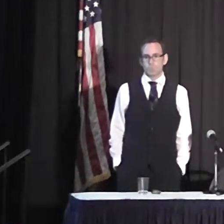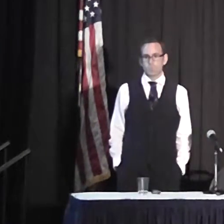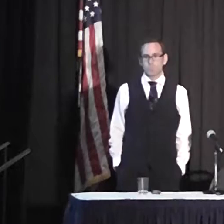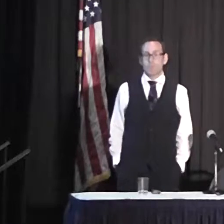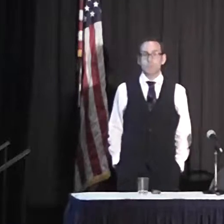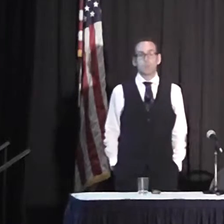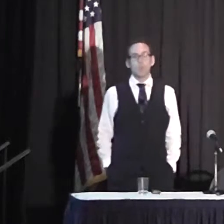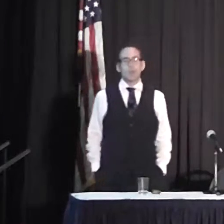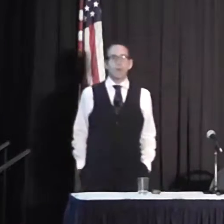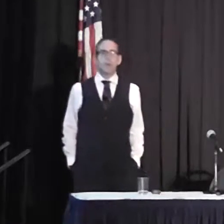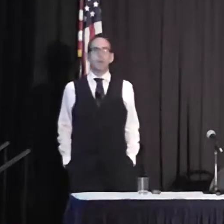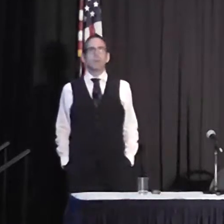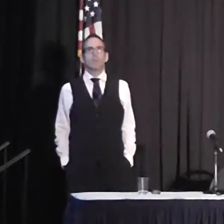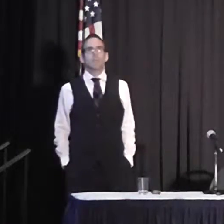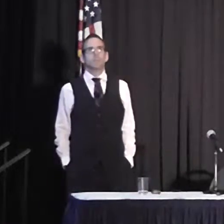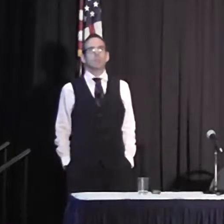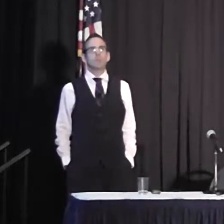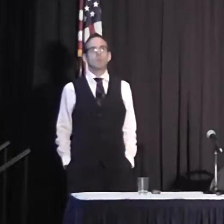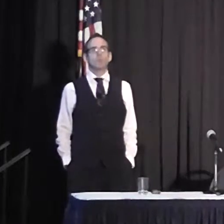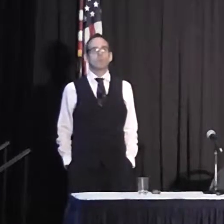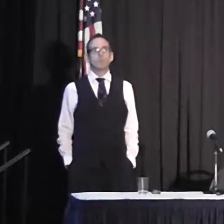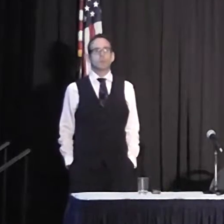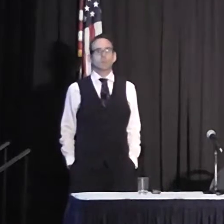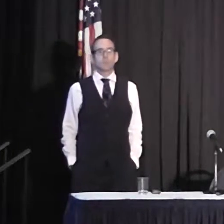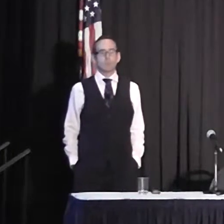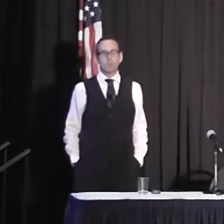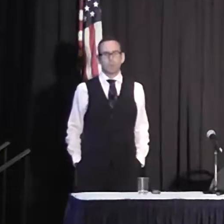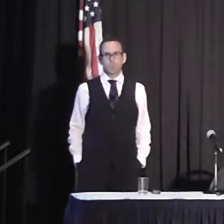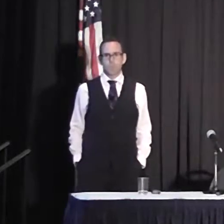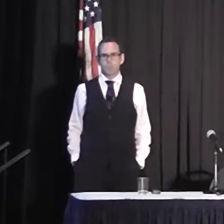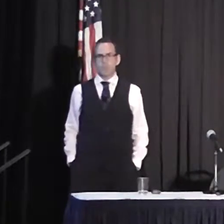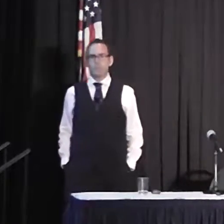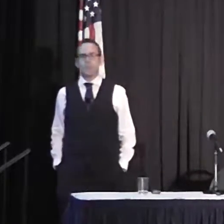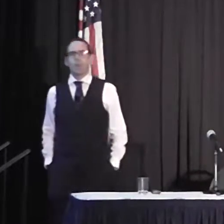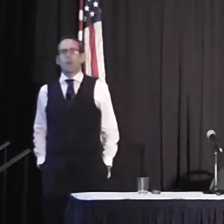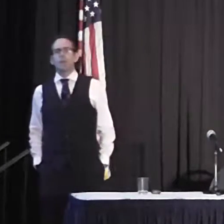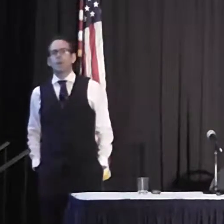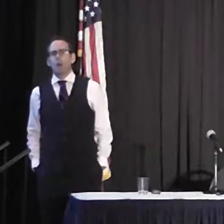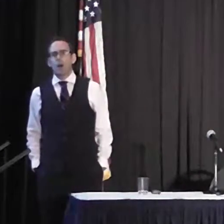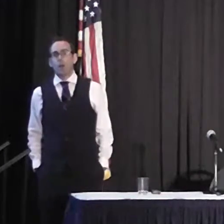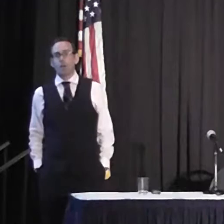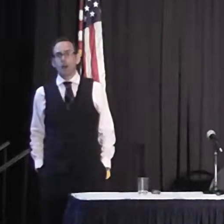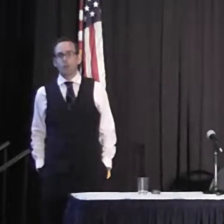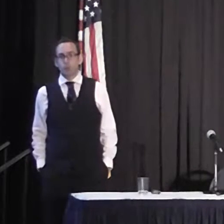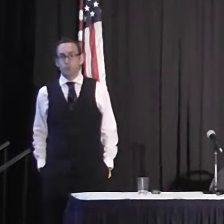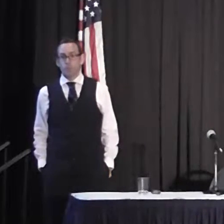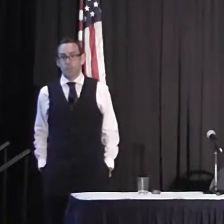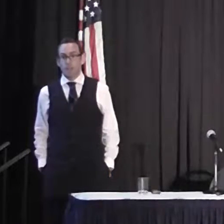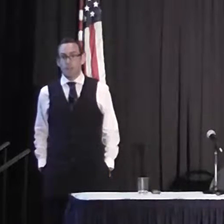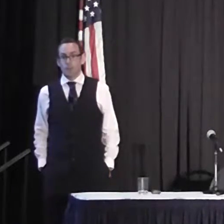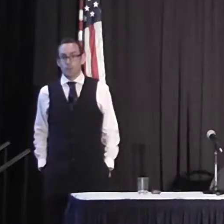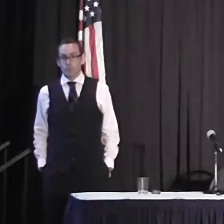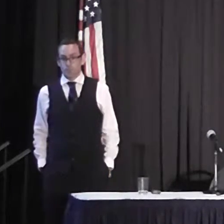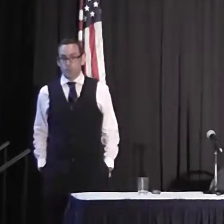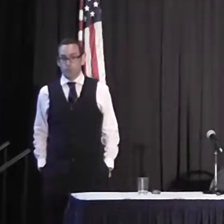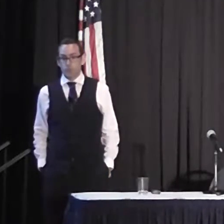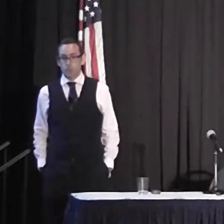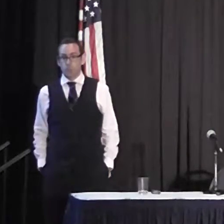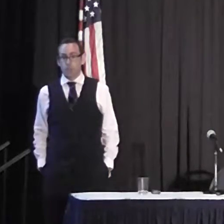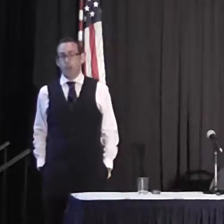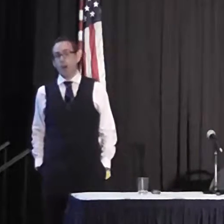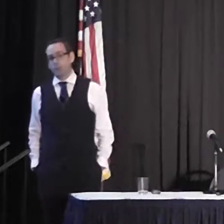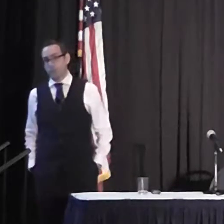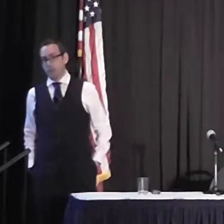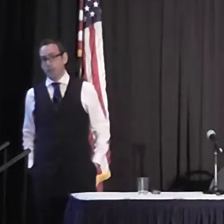out there? Yeah, sure. Okay, so first question, what's the grade of it? About half condensate. So half of